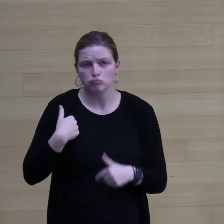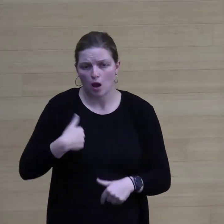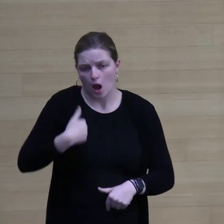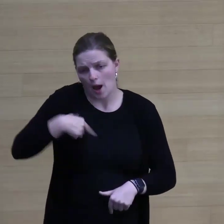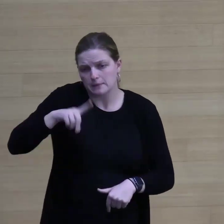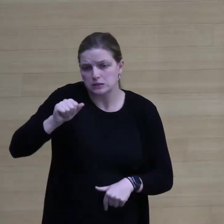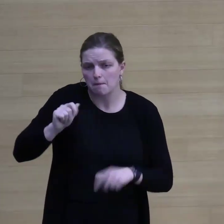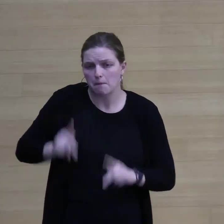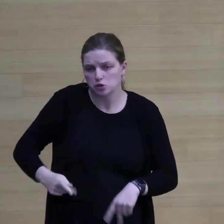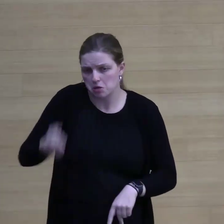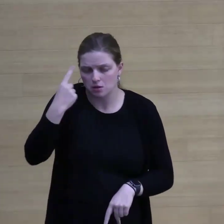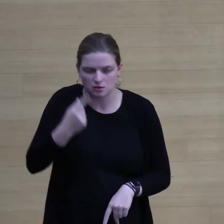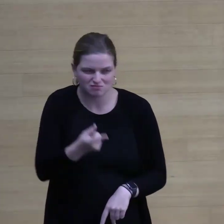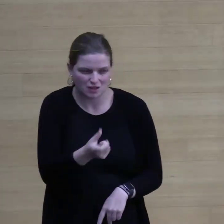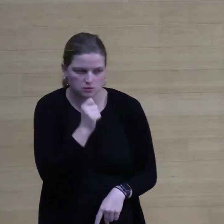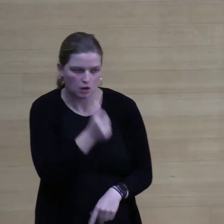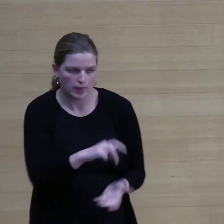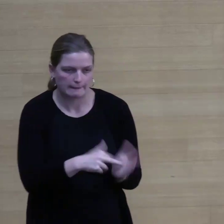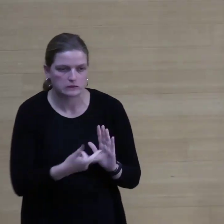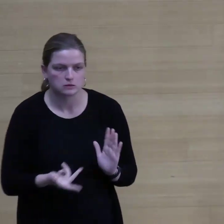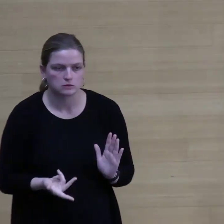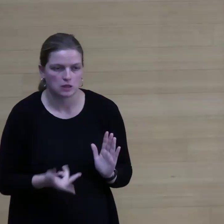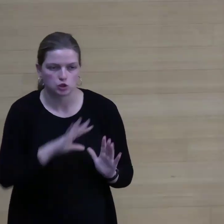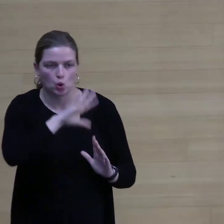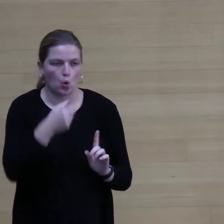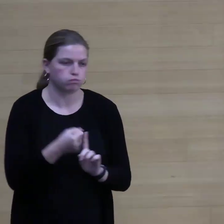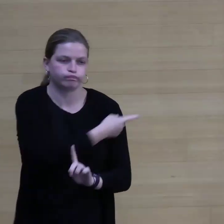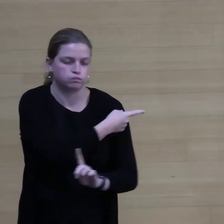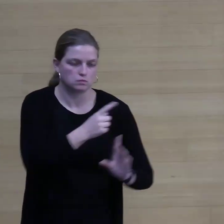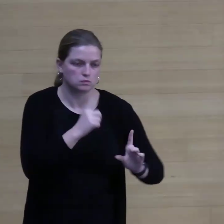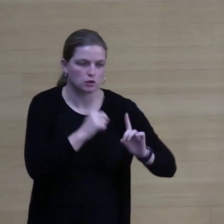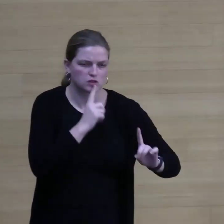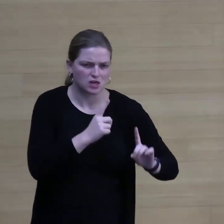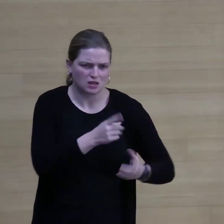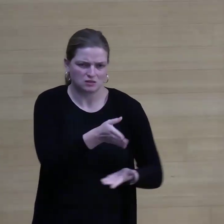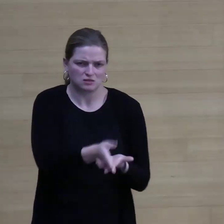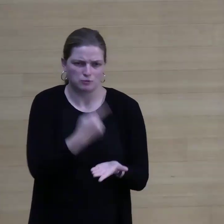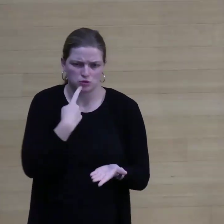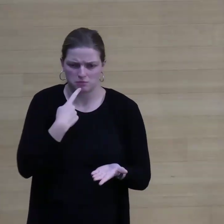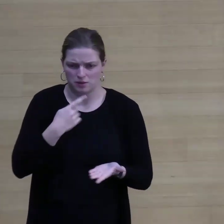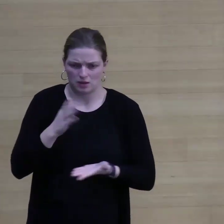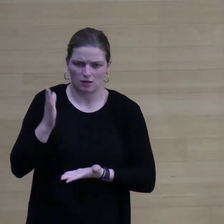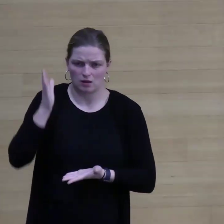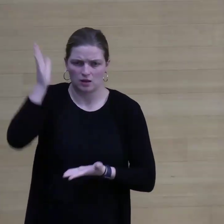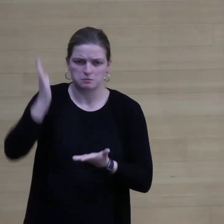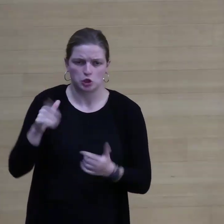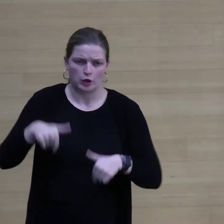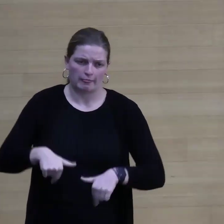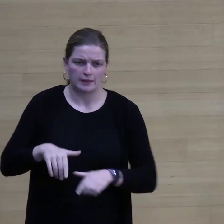a disabled person. And I'm like, that's actually not what that means. And that's a whole nother conversation. And stop putting yourself out there as a speaker in this